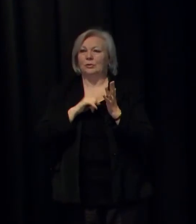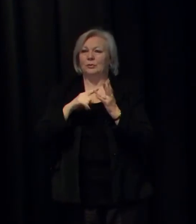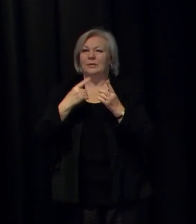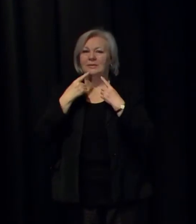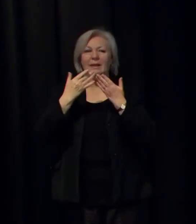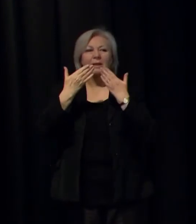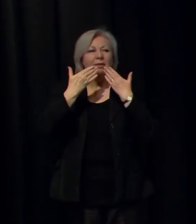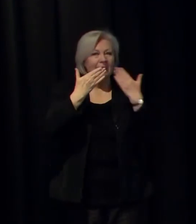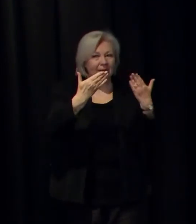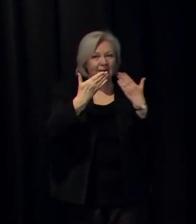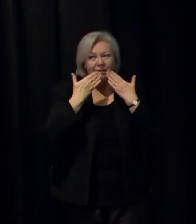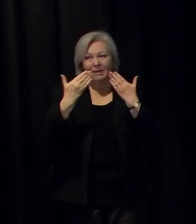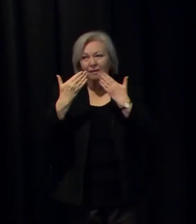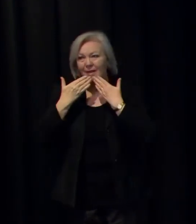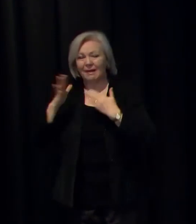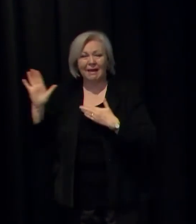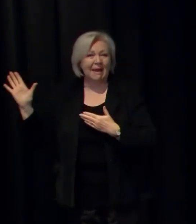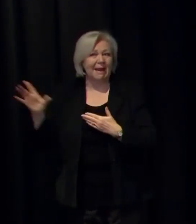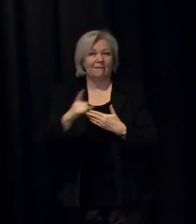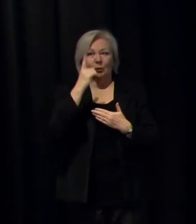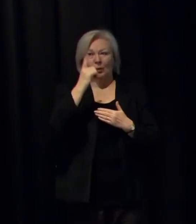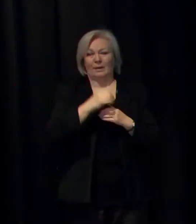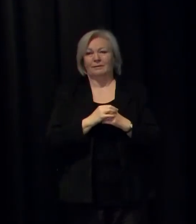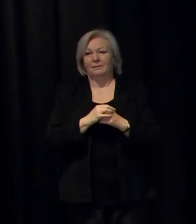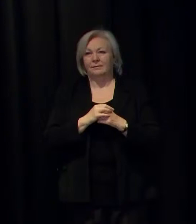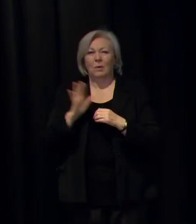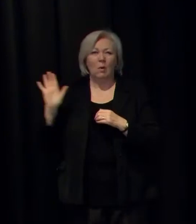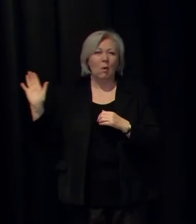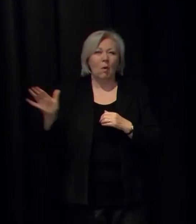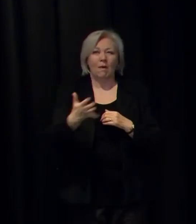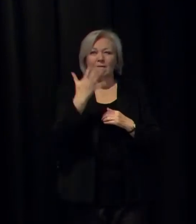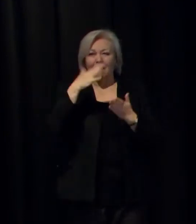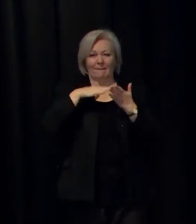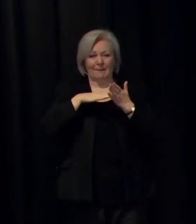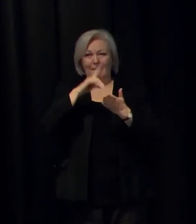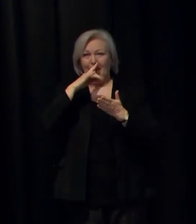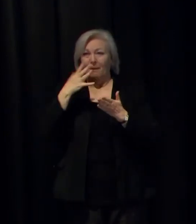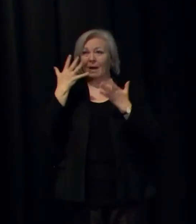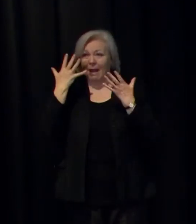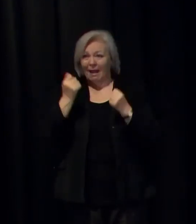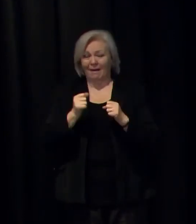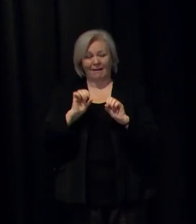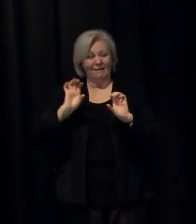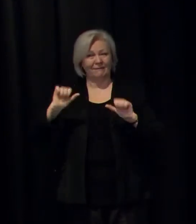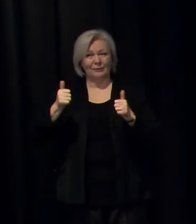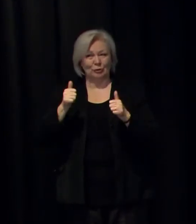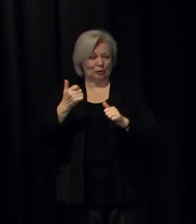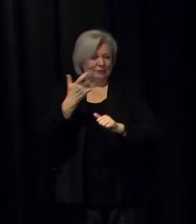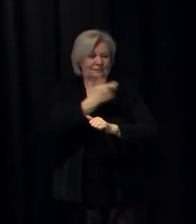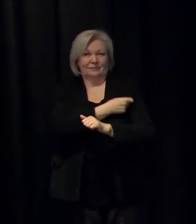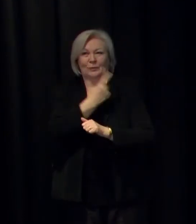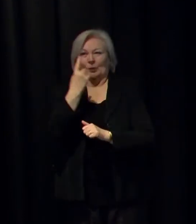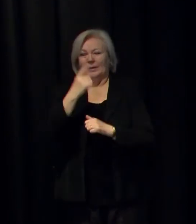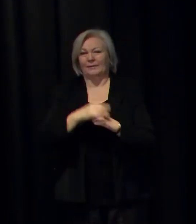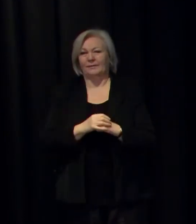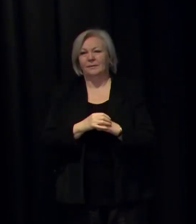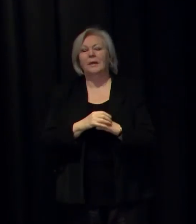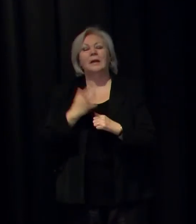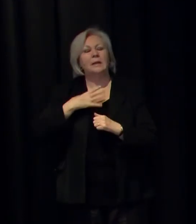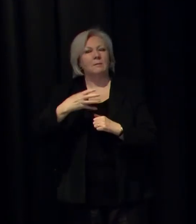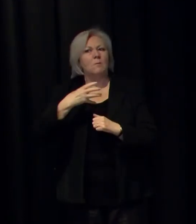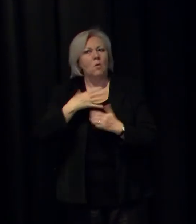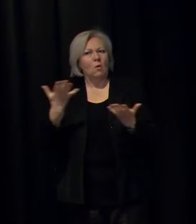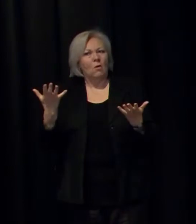thank every single one of those 5 million Victorians who have at least got one dose. Of course, there is more to do. We've got to get to